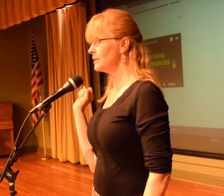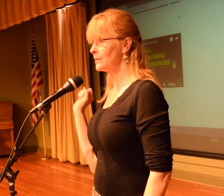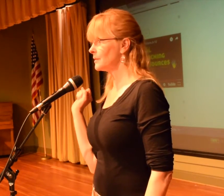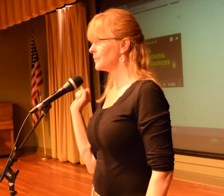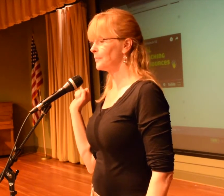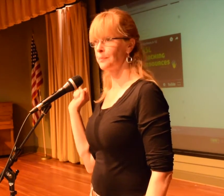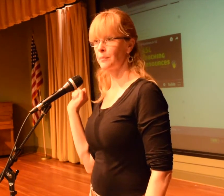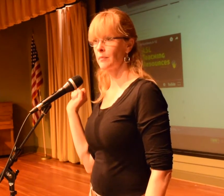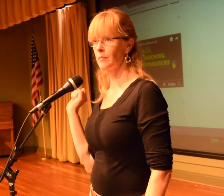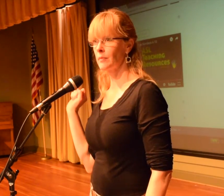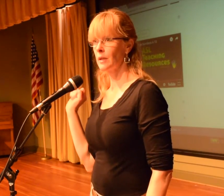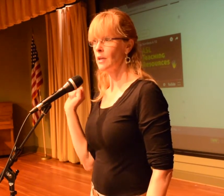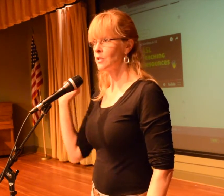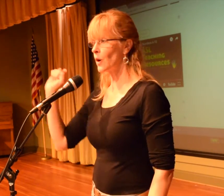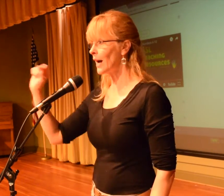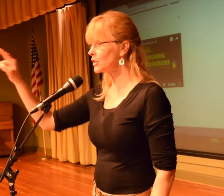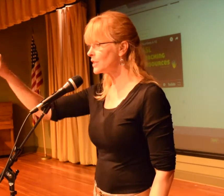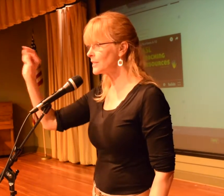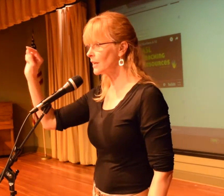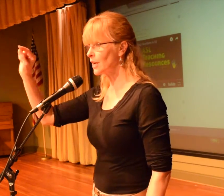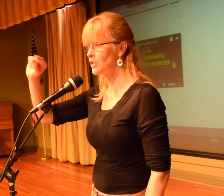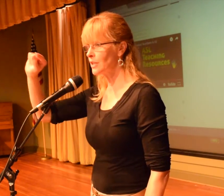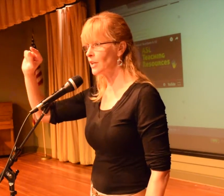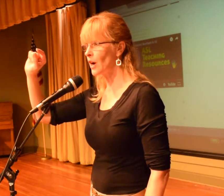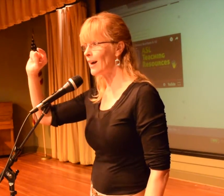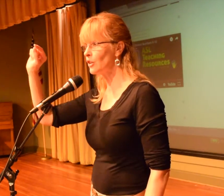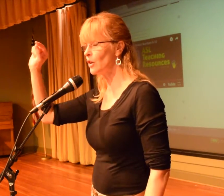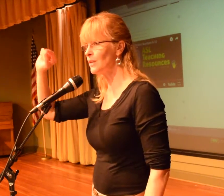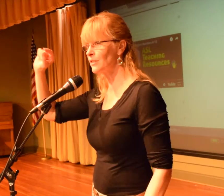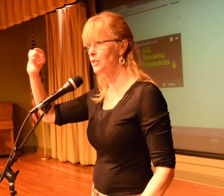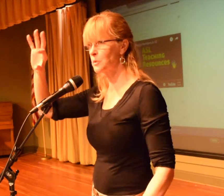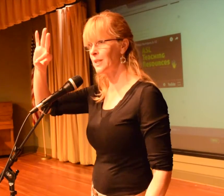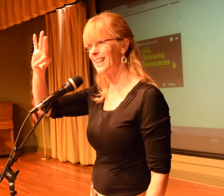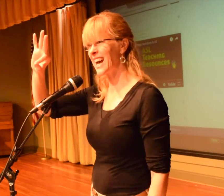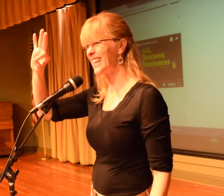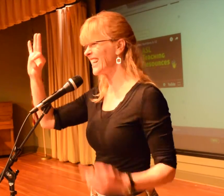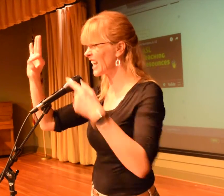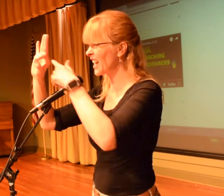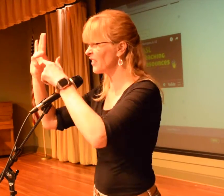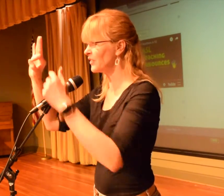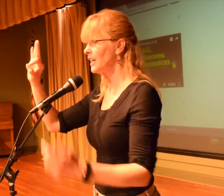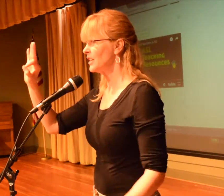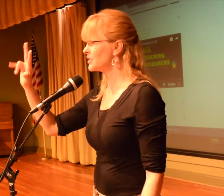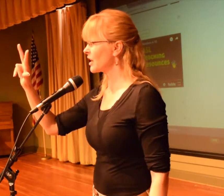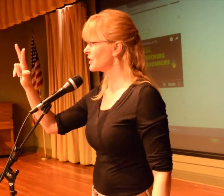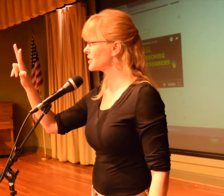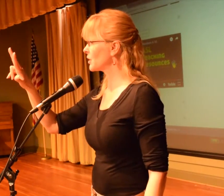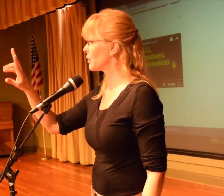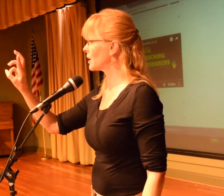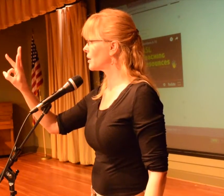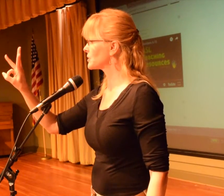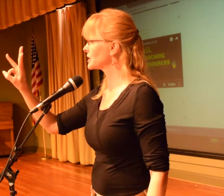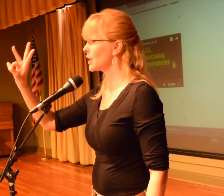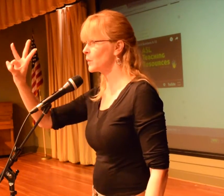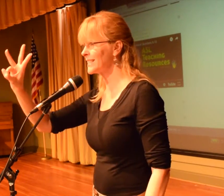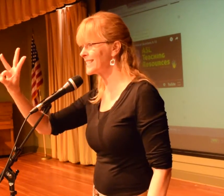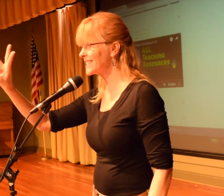questions? So how, she said, in case you didn't hear, how do you know the difference between a 9 and an F? There's also, there's another one, a 6